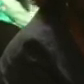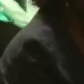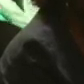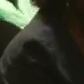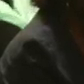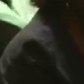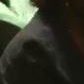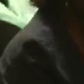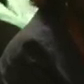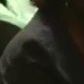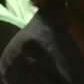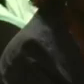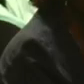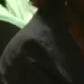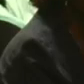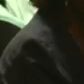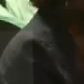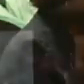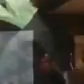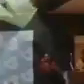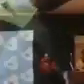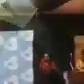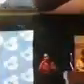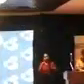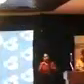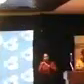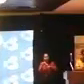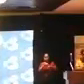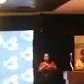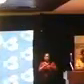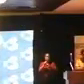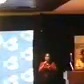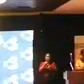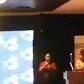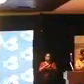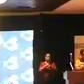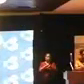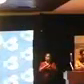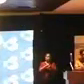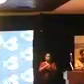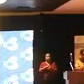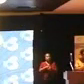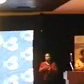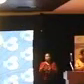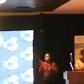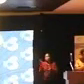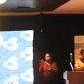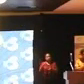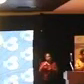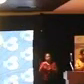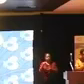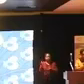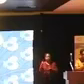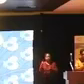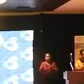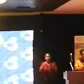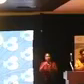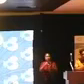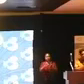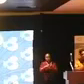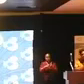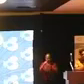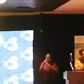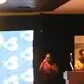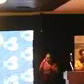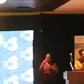at Vision City and it's due date, you don't have to come to the IRC. Save some money